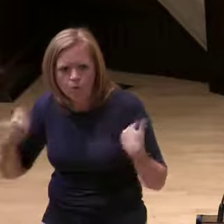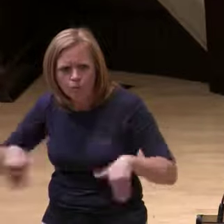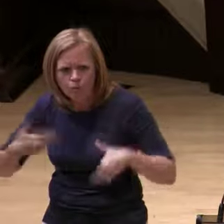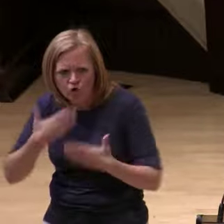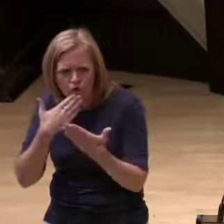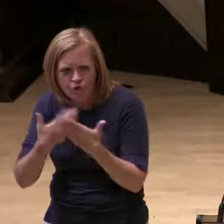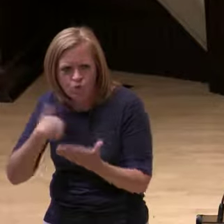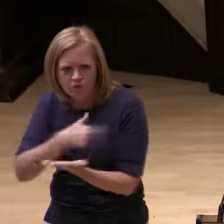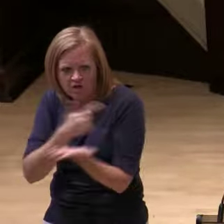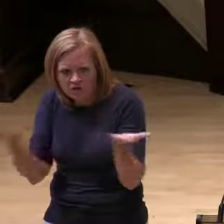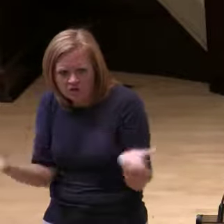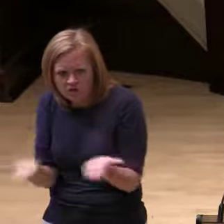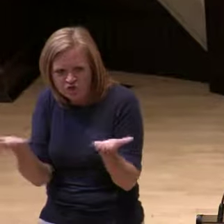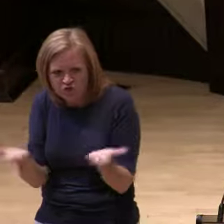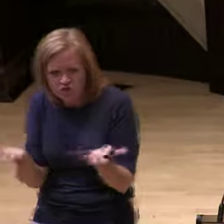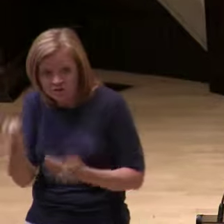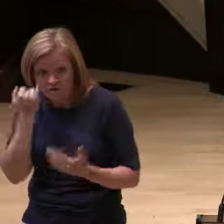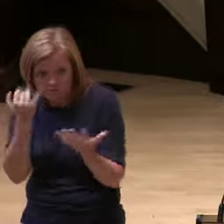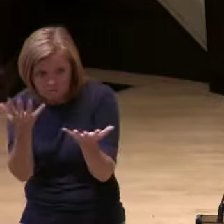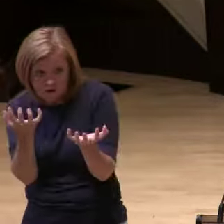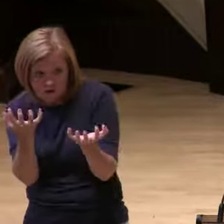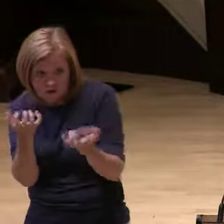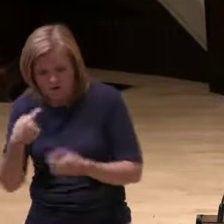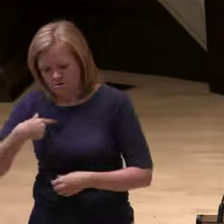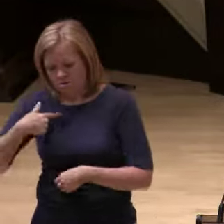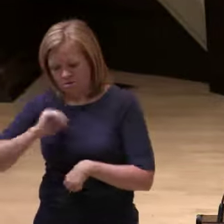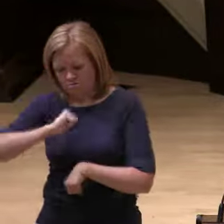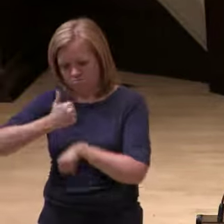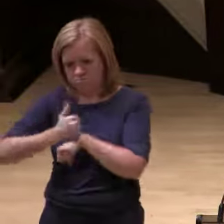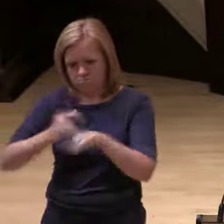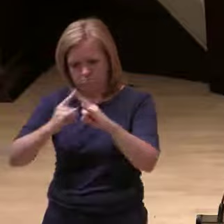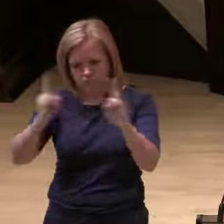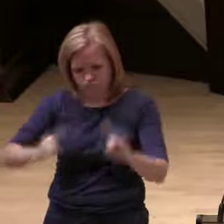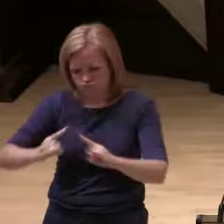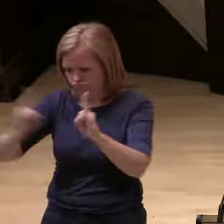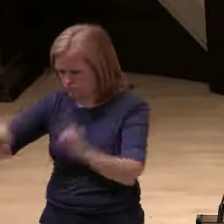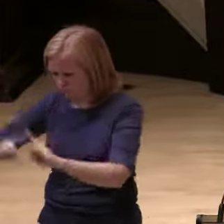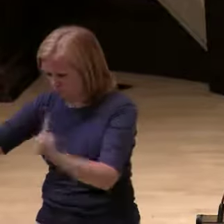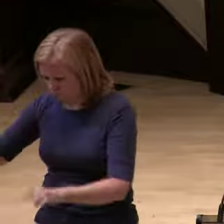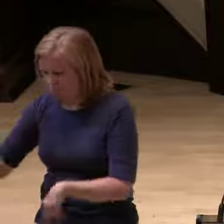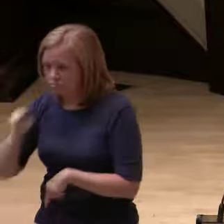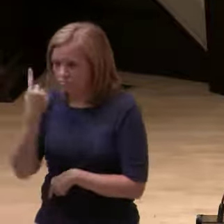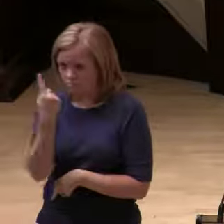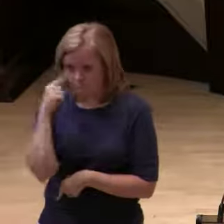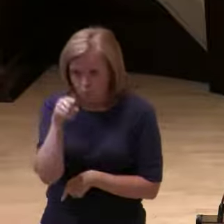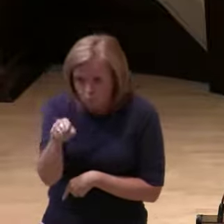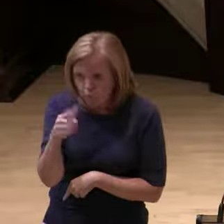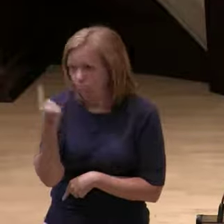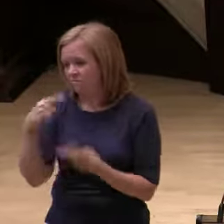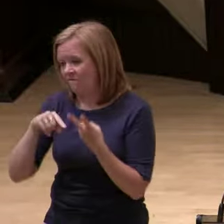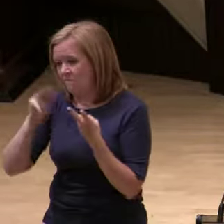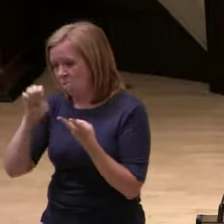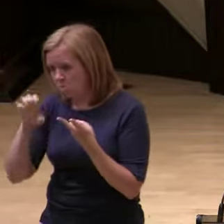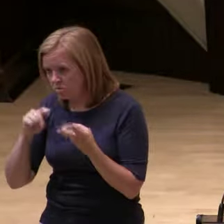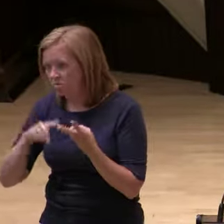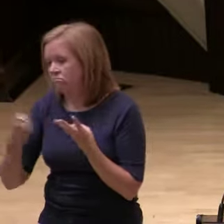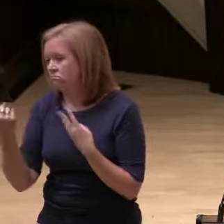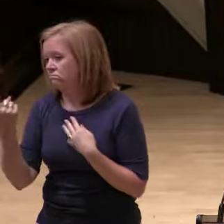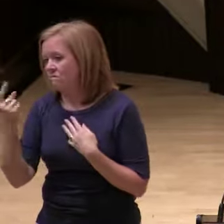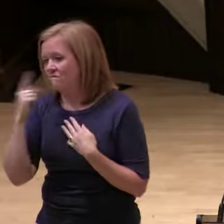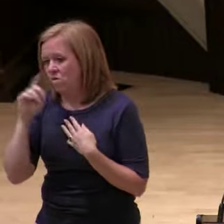that we are here. If you wish, I will make three tents here, one for you, one for Moses, and one for